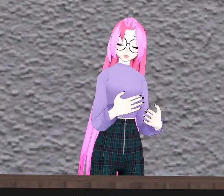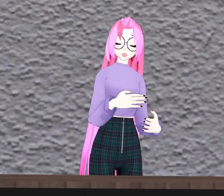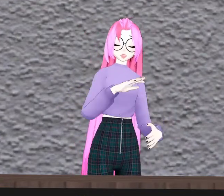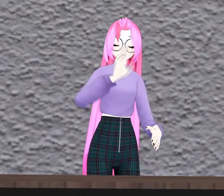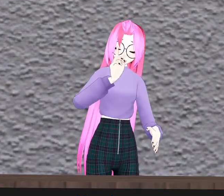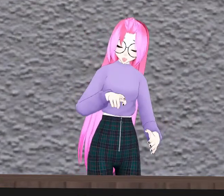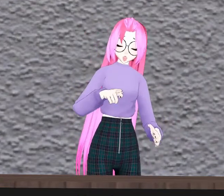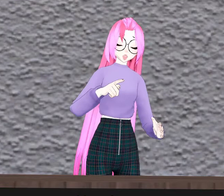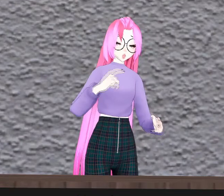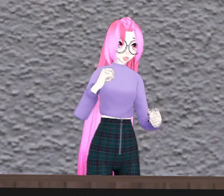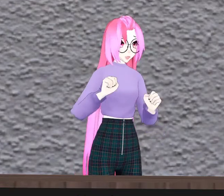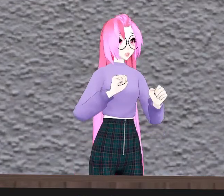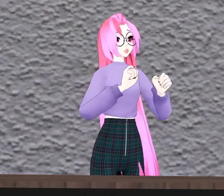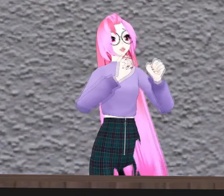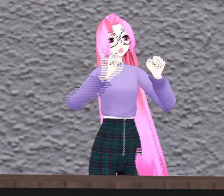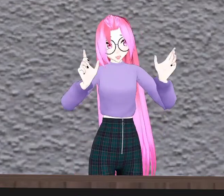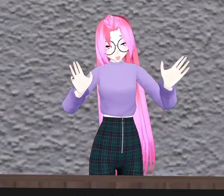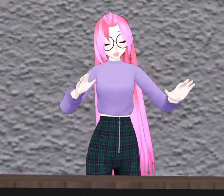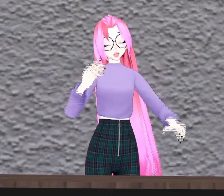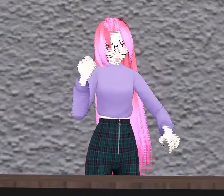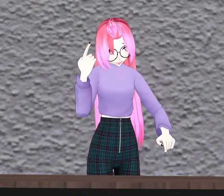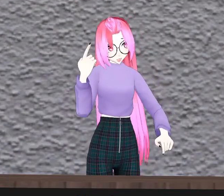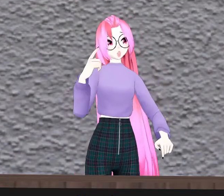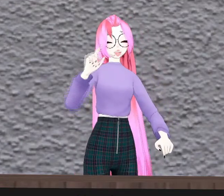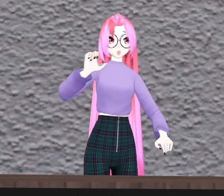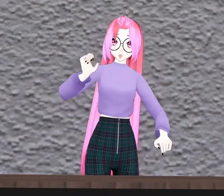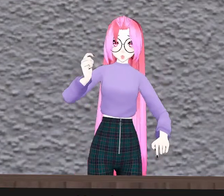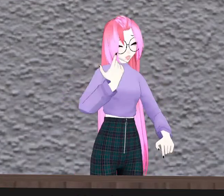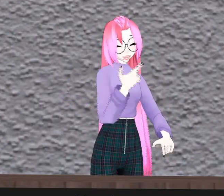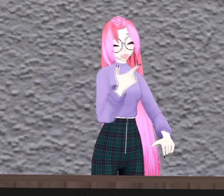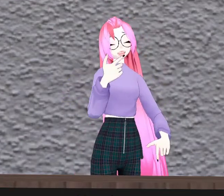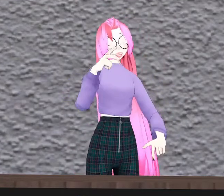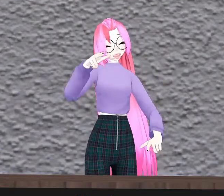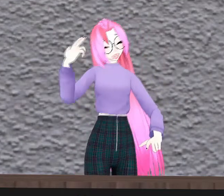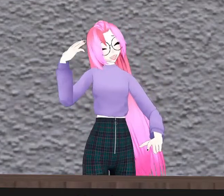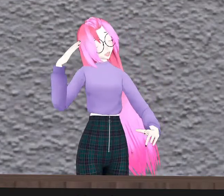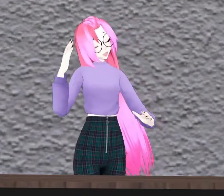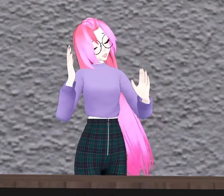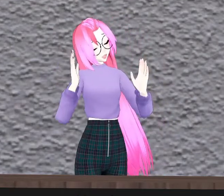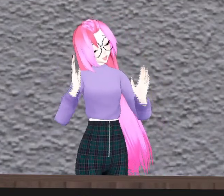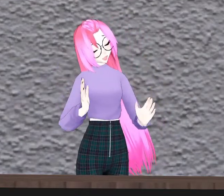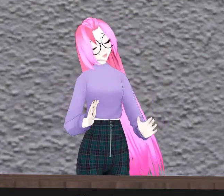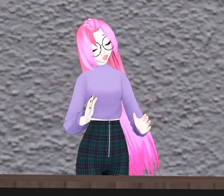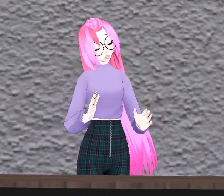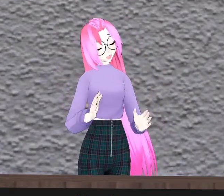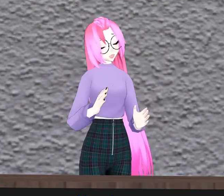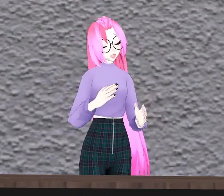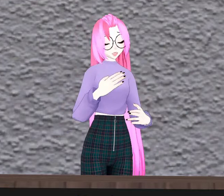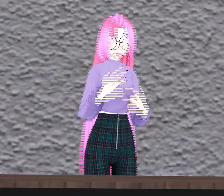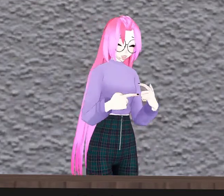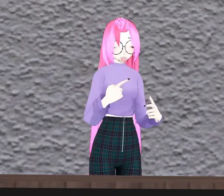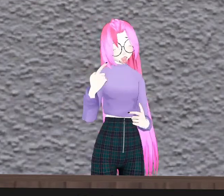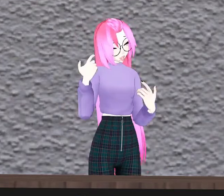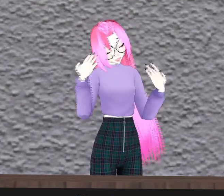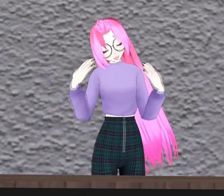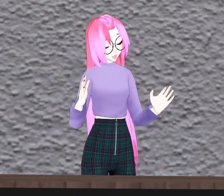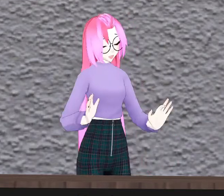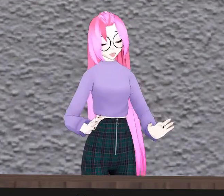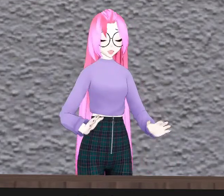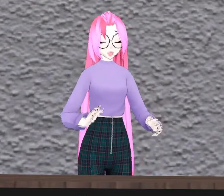and they needed to clearly understand everything, and this person took it upon themselves to sign, and they didn't know